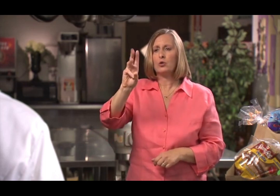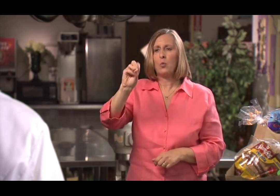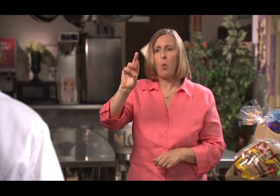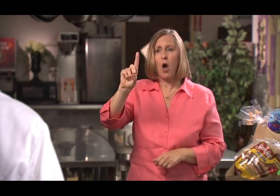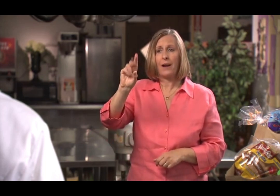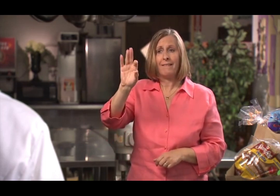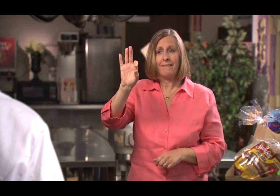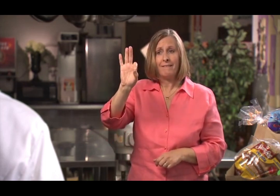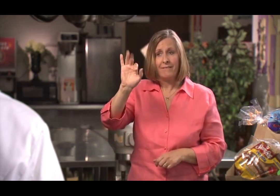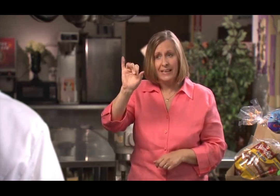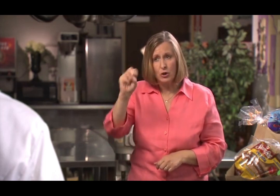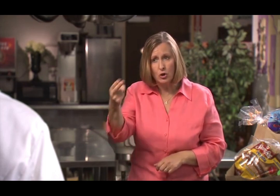swordfish,